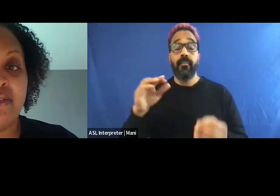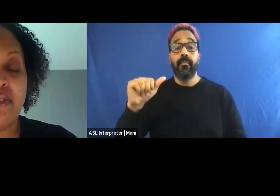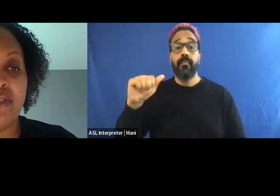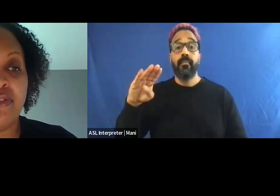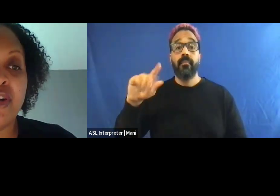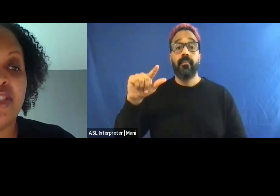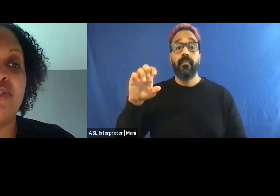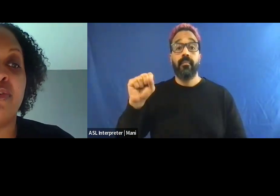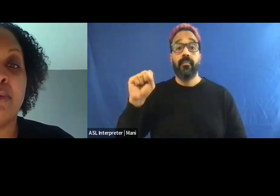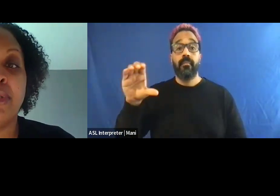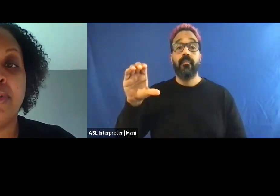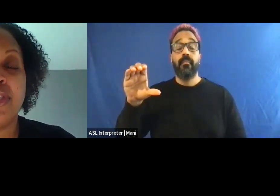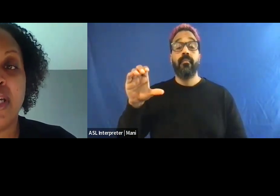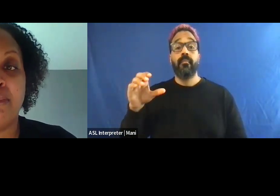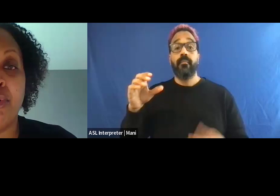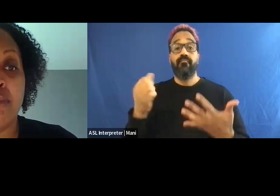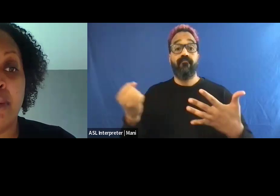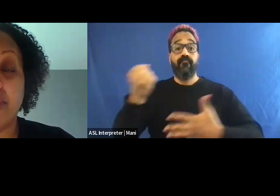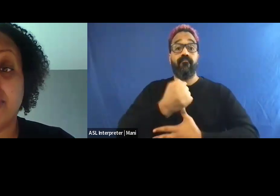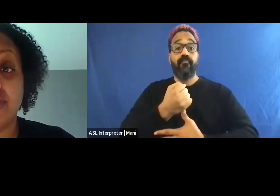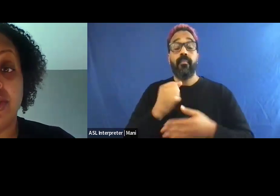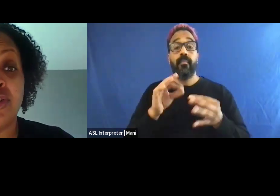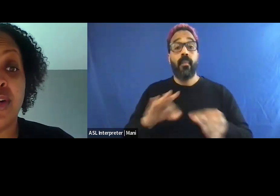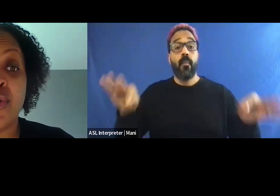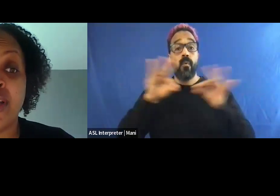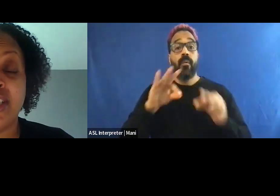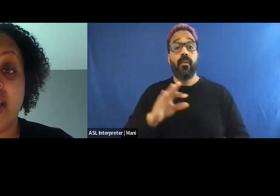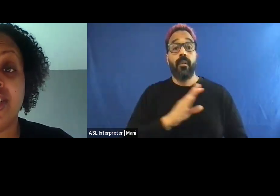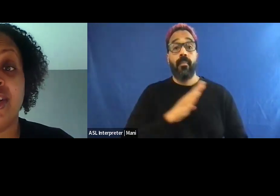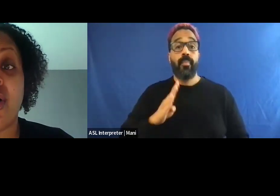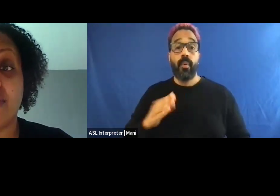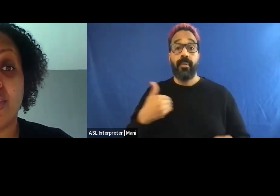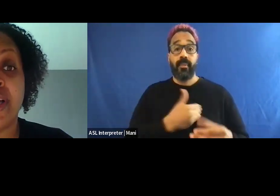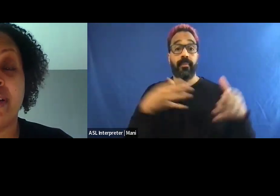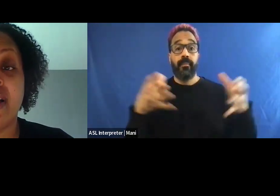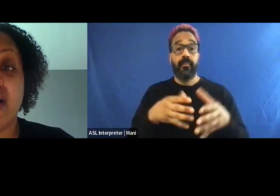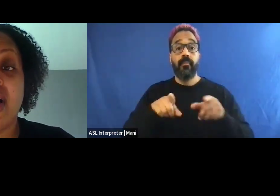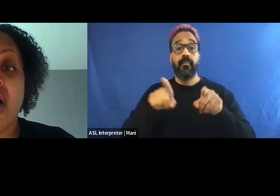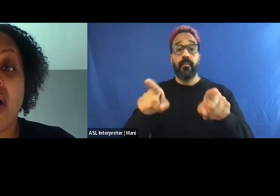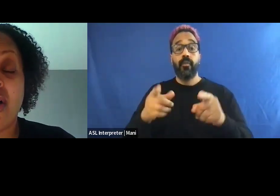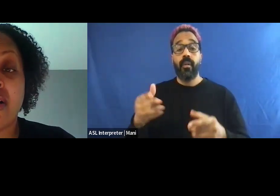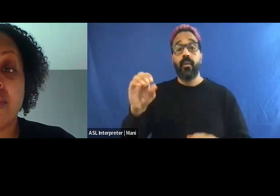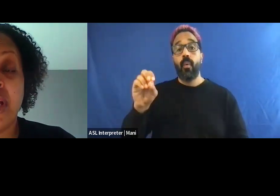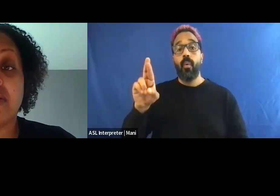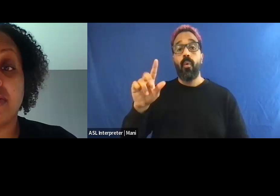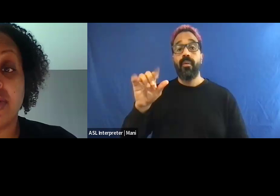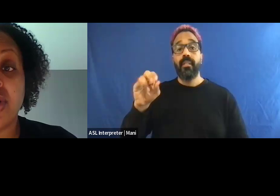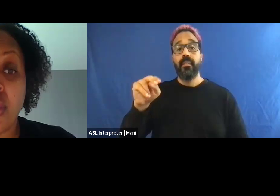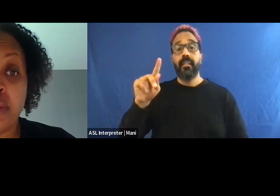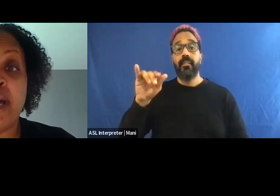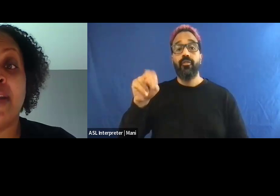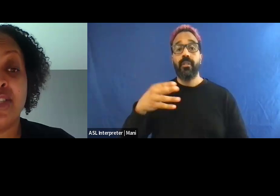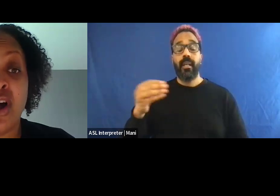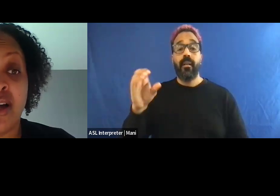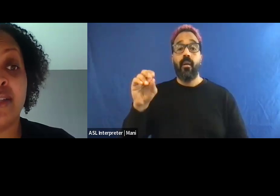SC, first and foremost, board members during orientation and onboarding we are